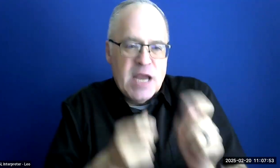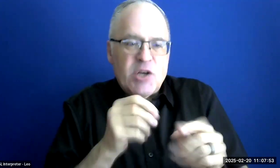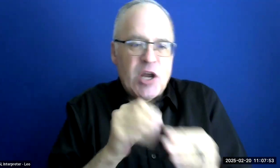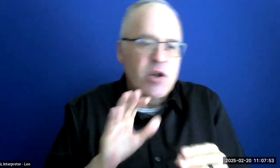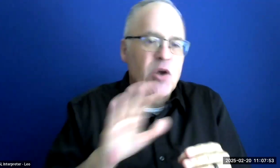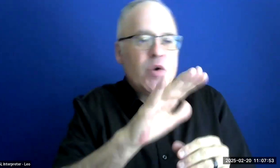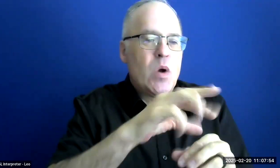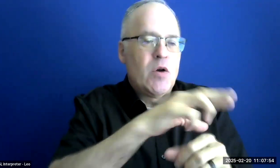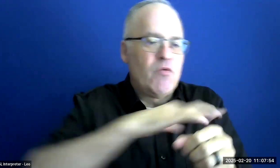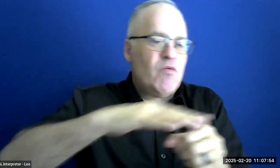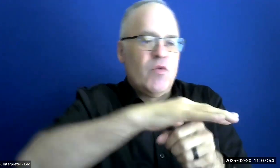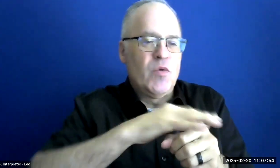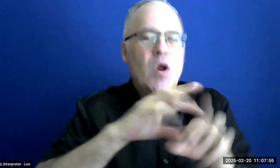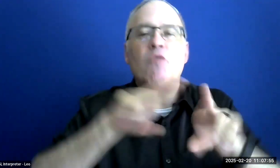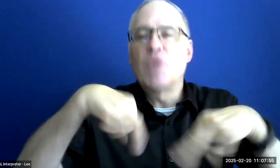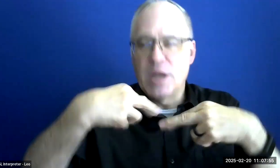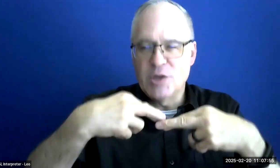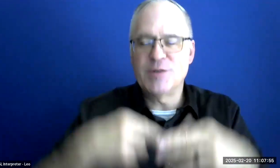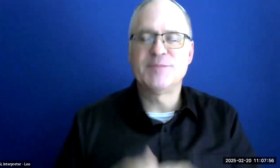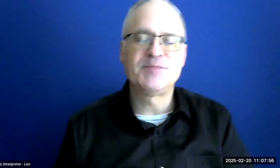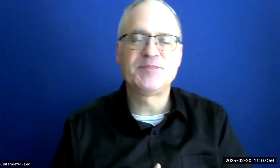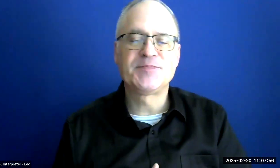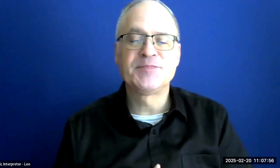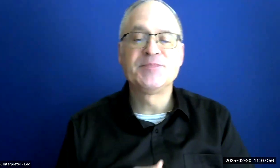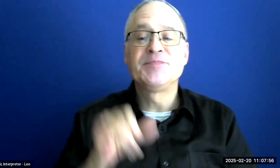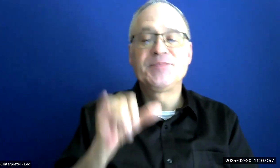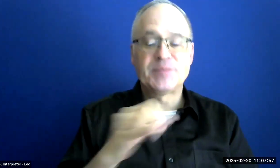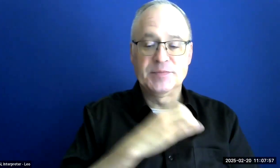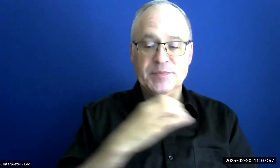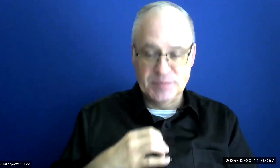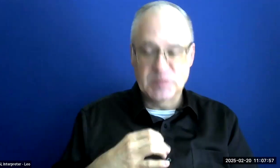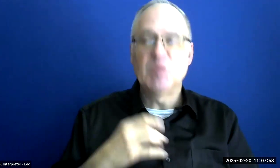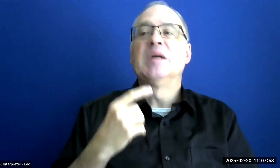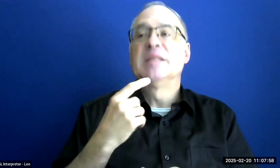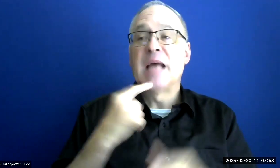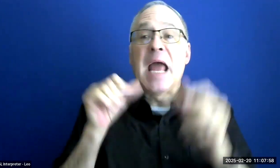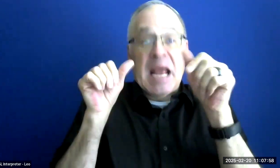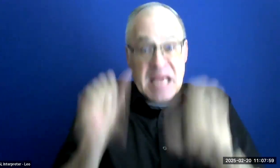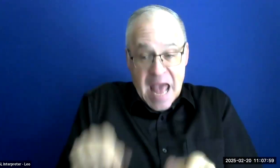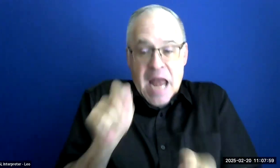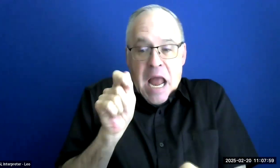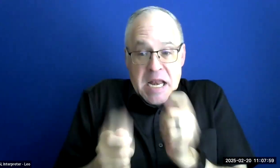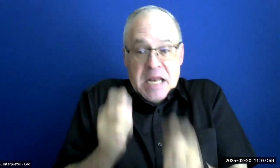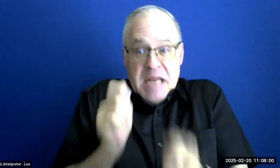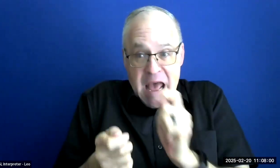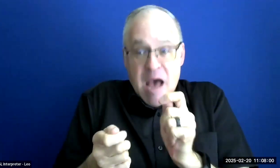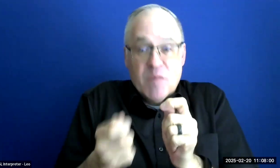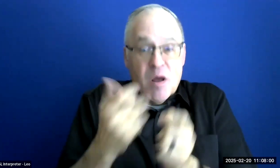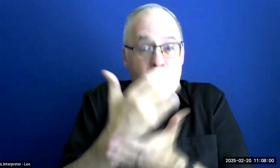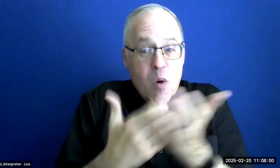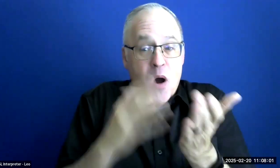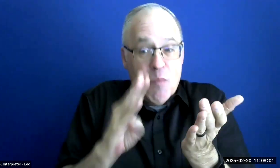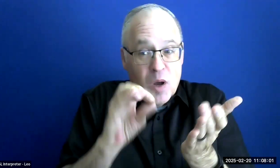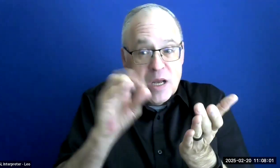The Standing Committee will propose that those provisions deemed adaptable will be moved to a new Part 7 that each